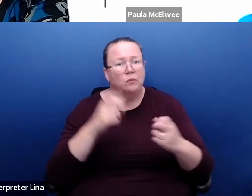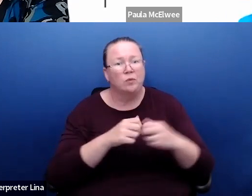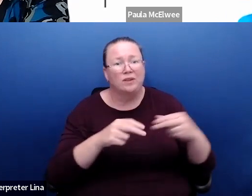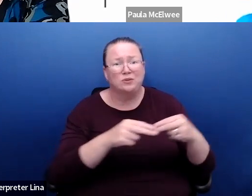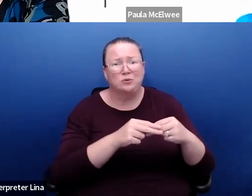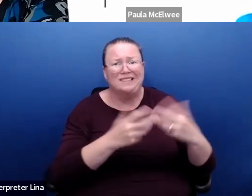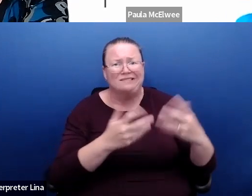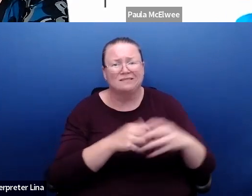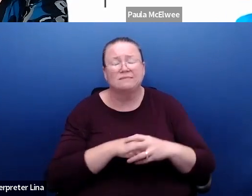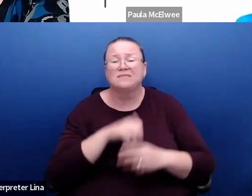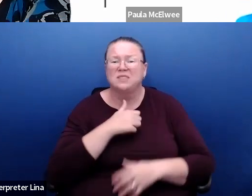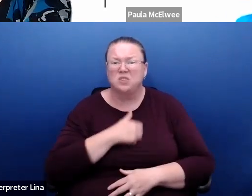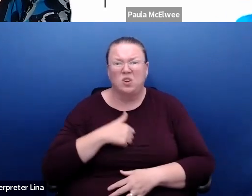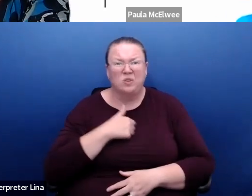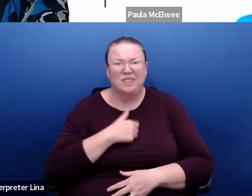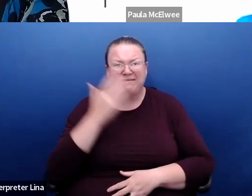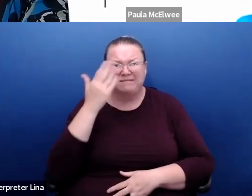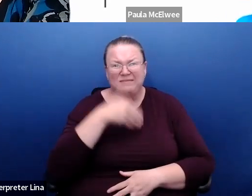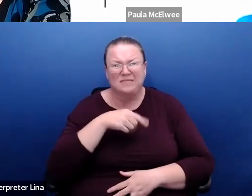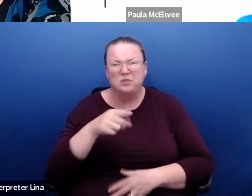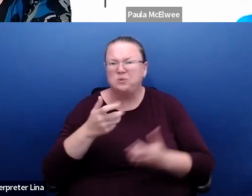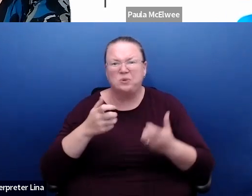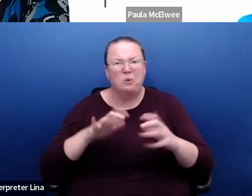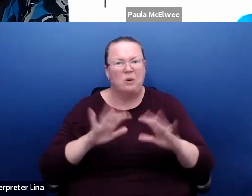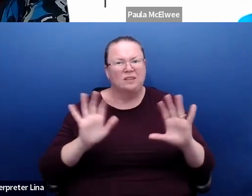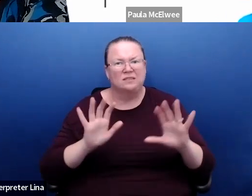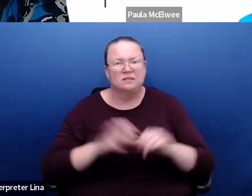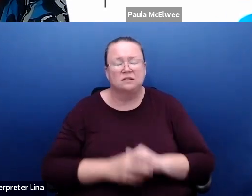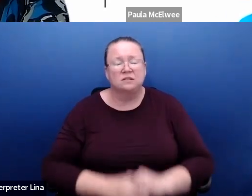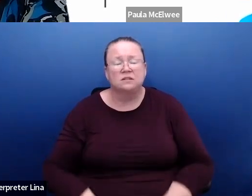so. Yes, we apologize if we missed you. We don't want to ignore you.